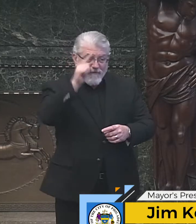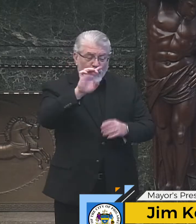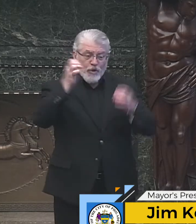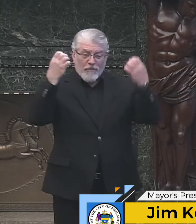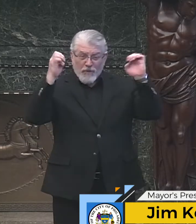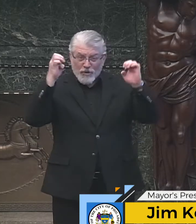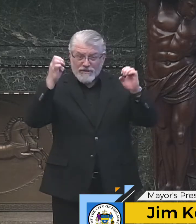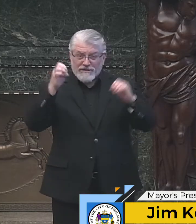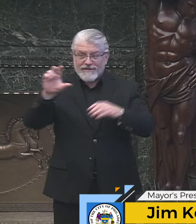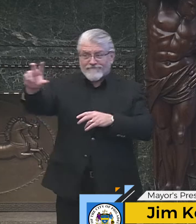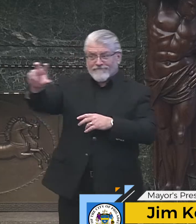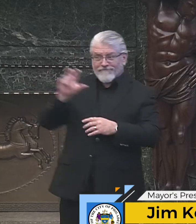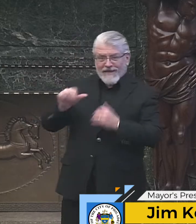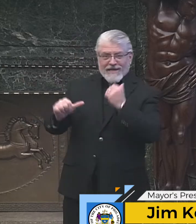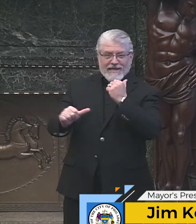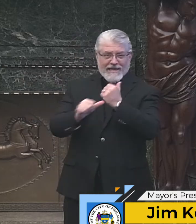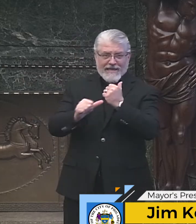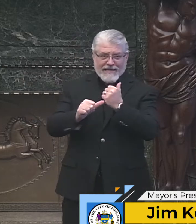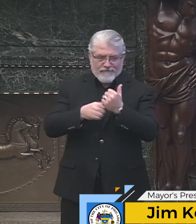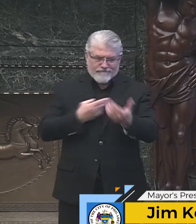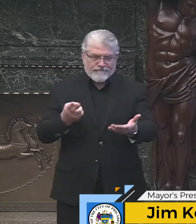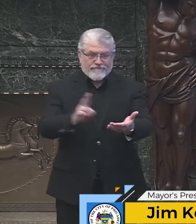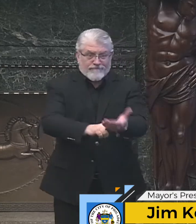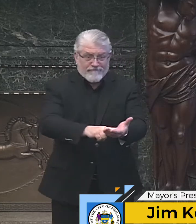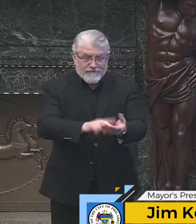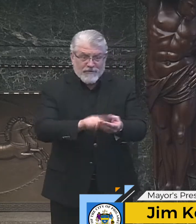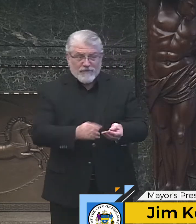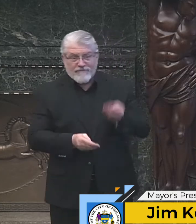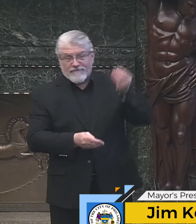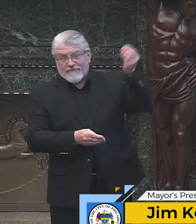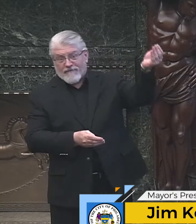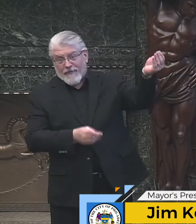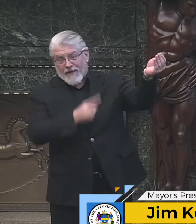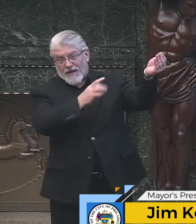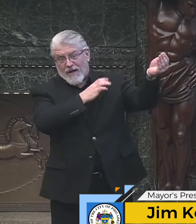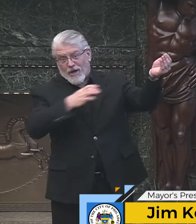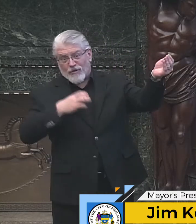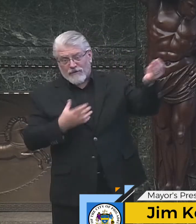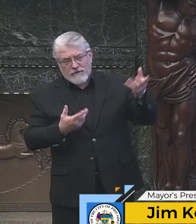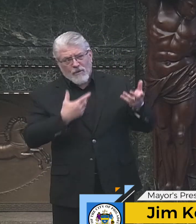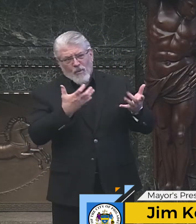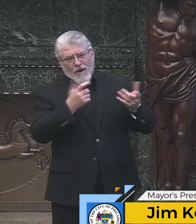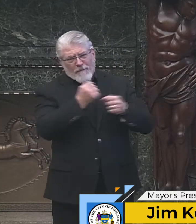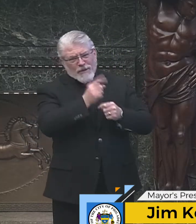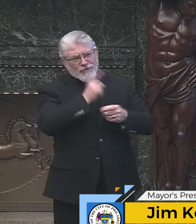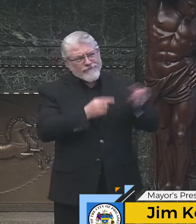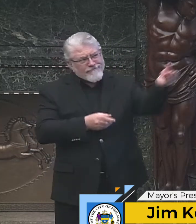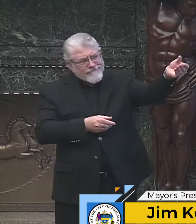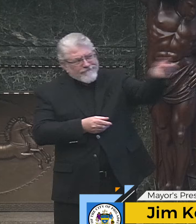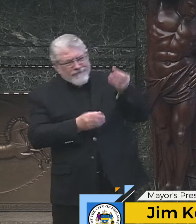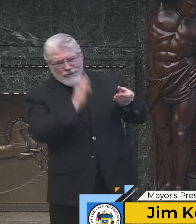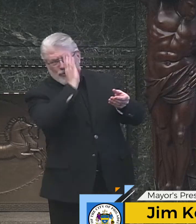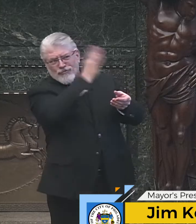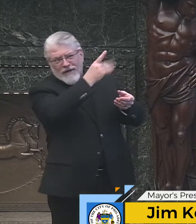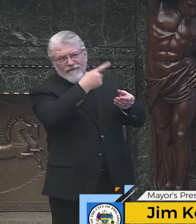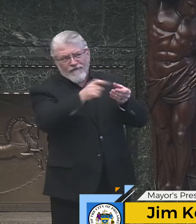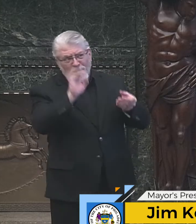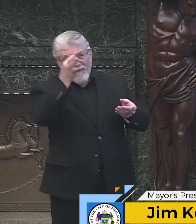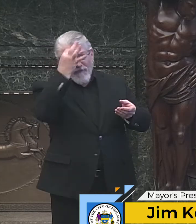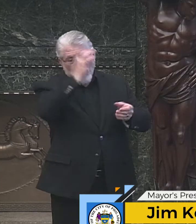cities to help address the impact of COVID-19 pandemic. Cities like Philadelphia need this aid because we have the